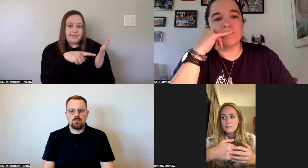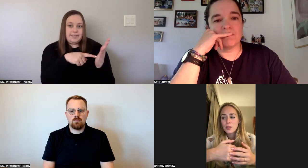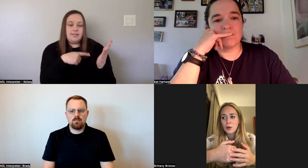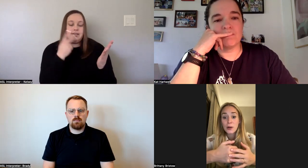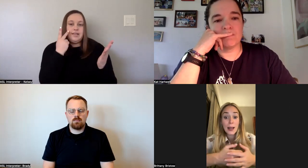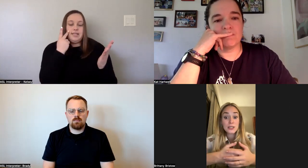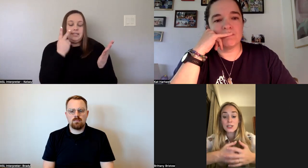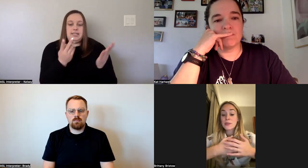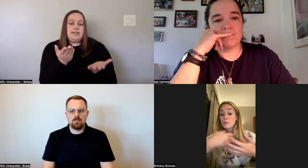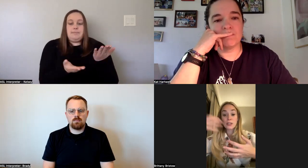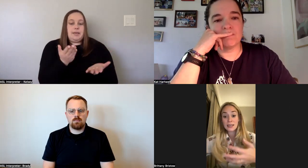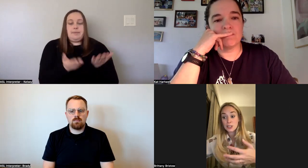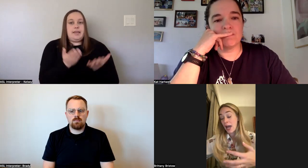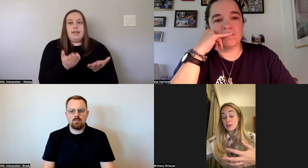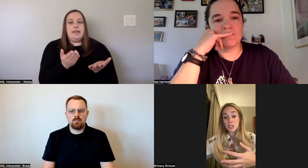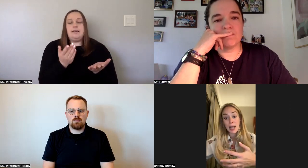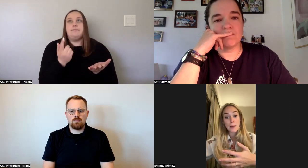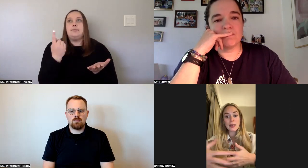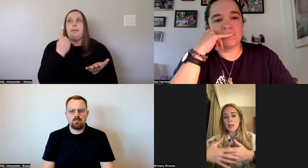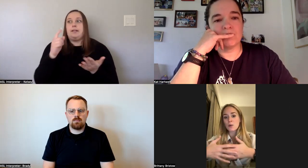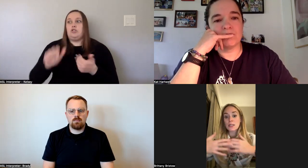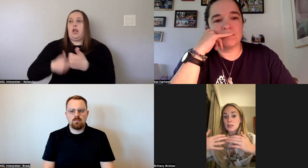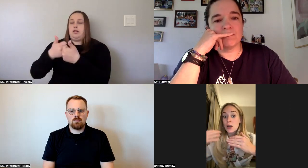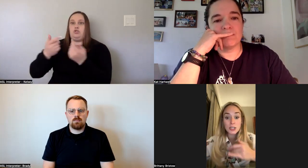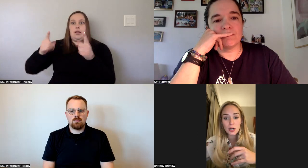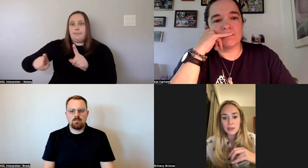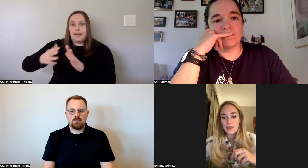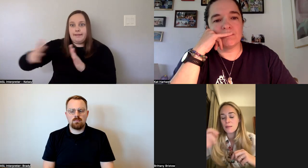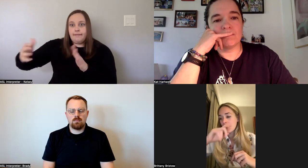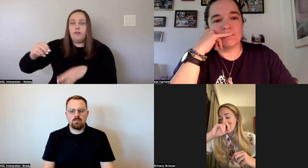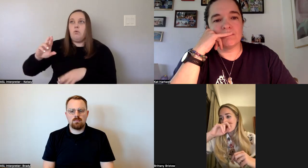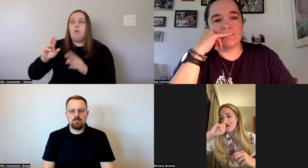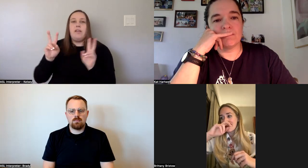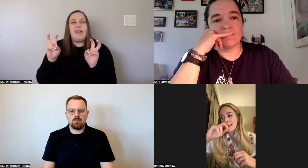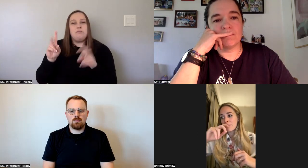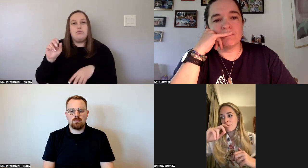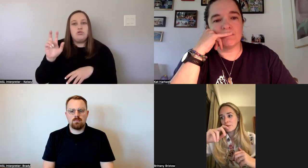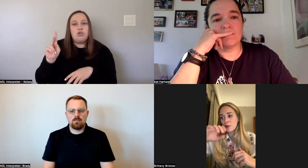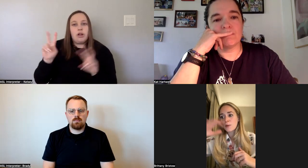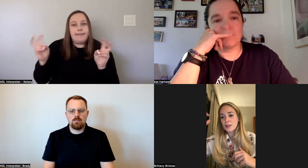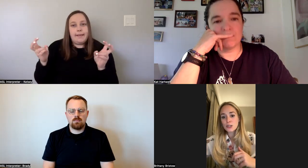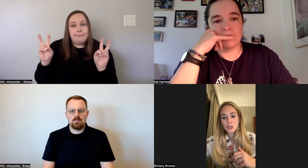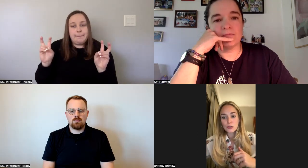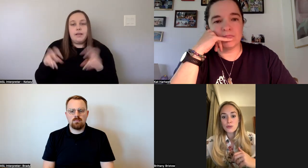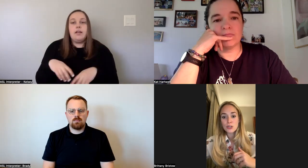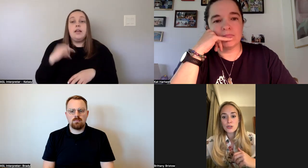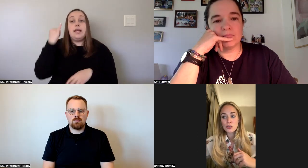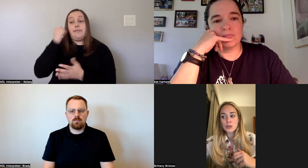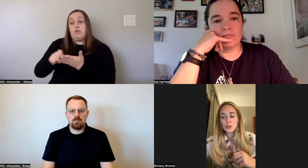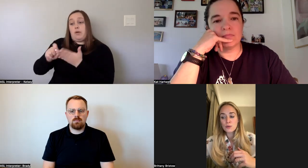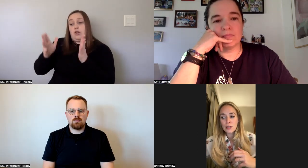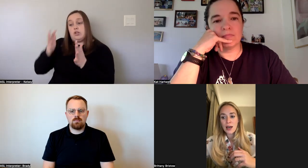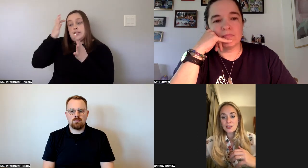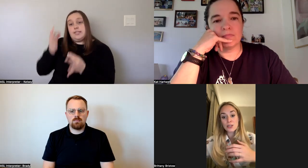you know, perhaps there's something really challenging happening or it's got a dark theme, if the writers choose